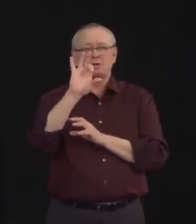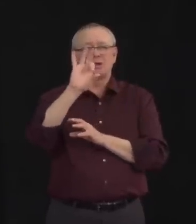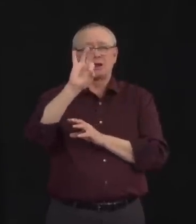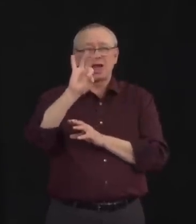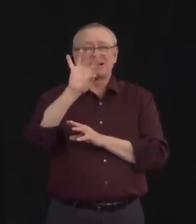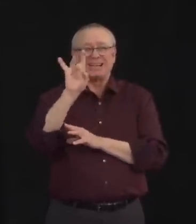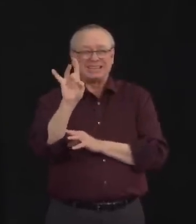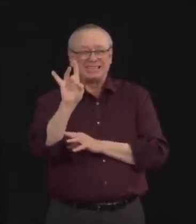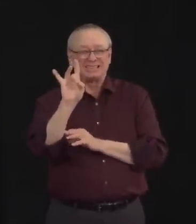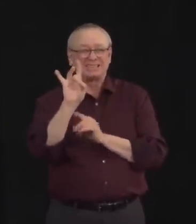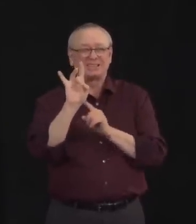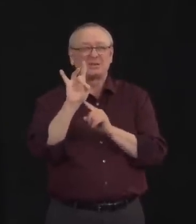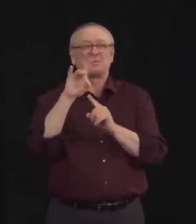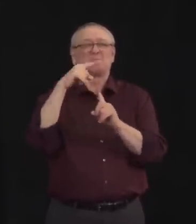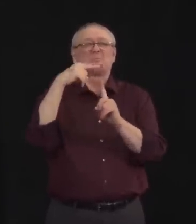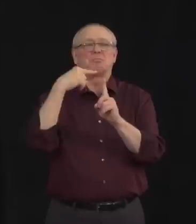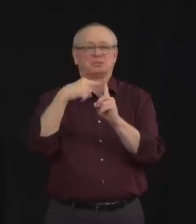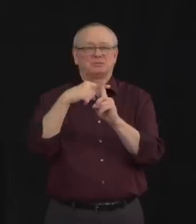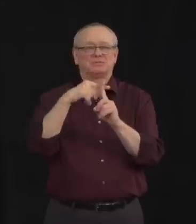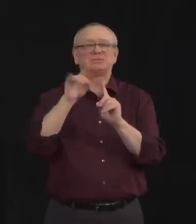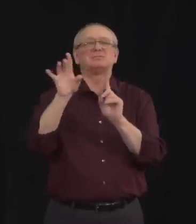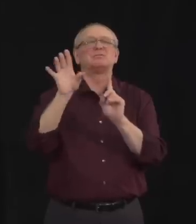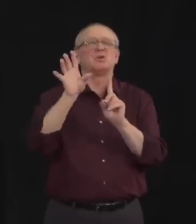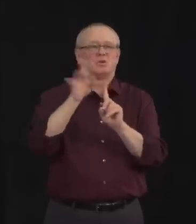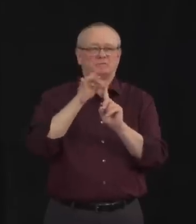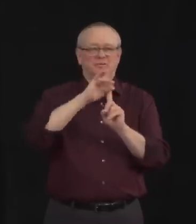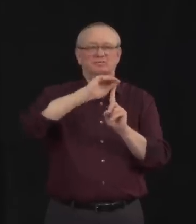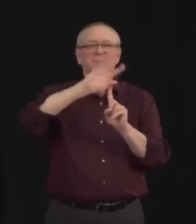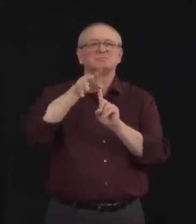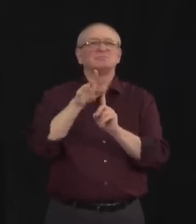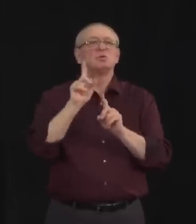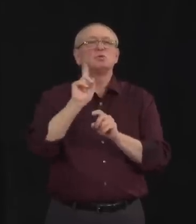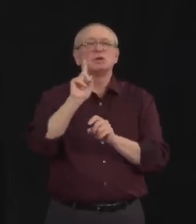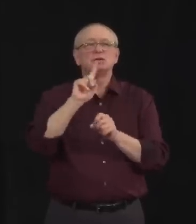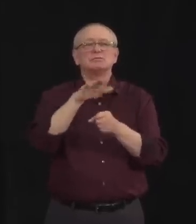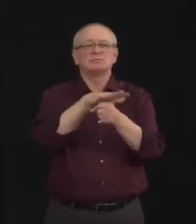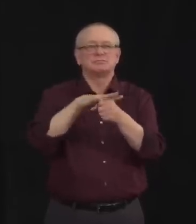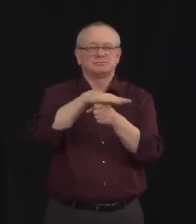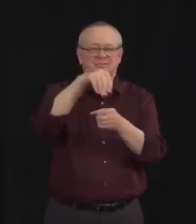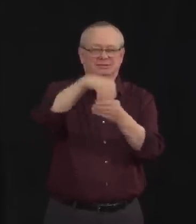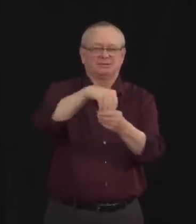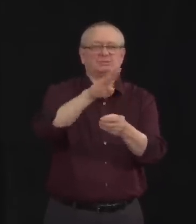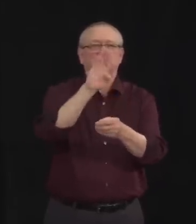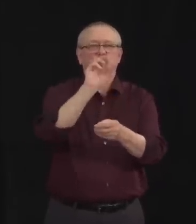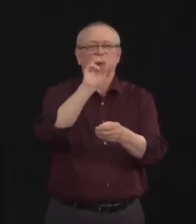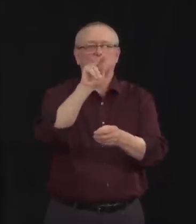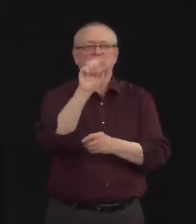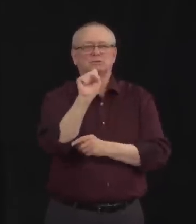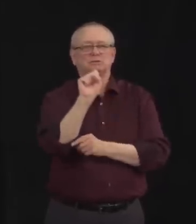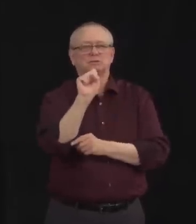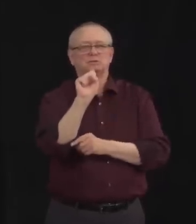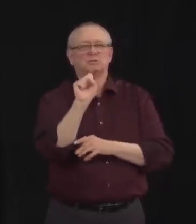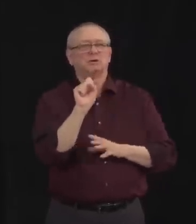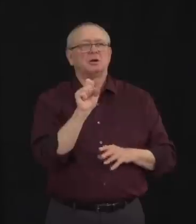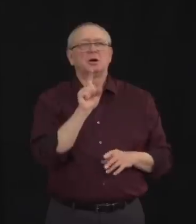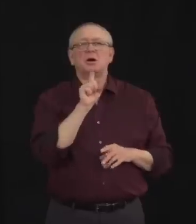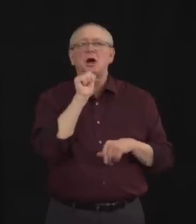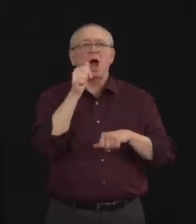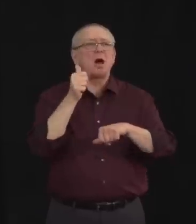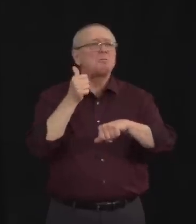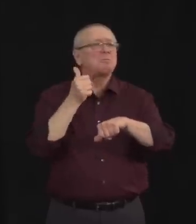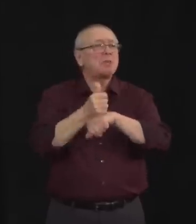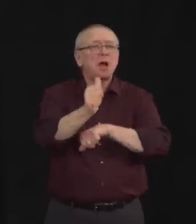Brooks, underlining that this is not an outbreak limited to a work site, but a complex outbreak that needs